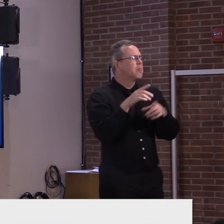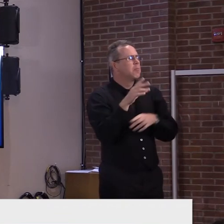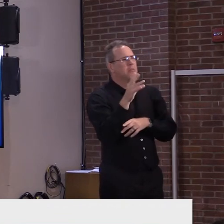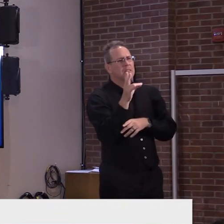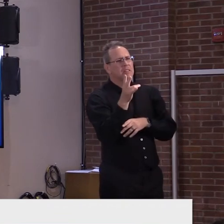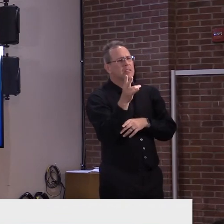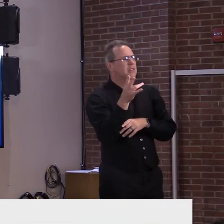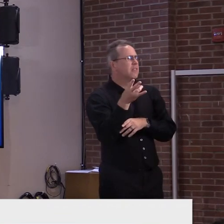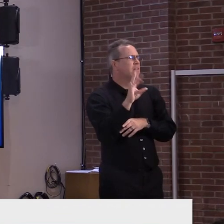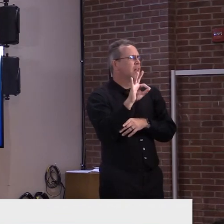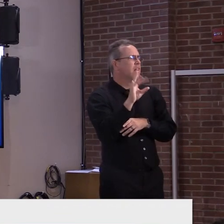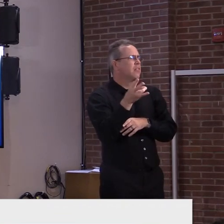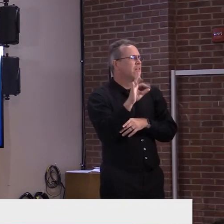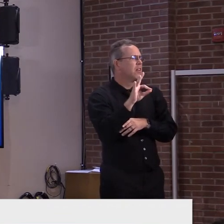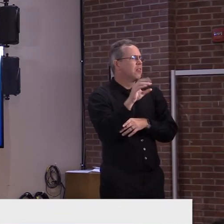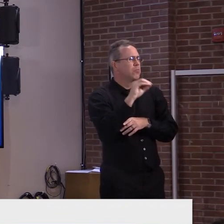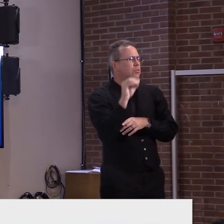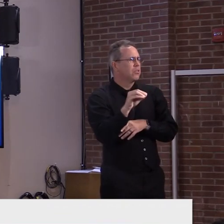to